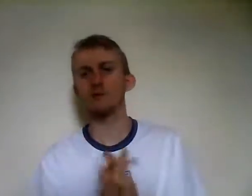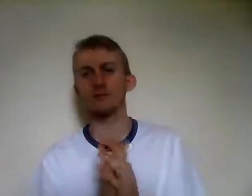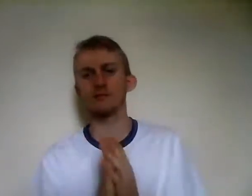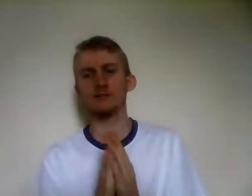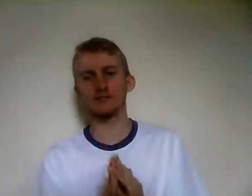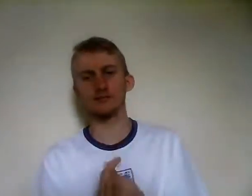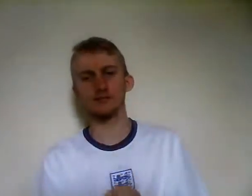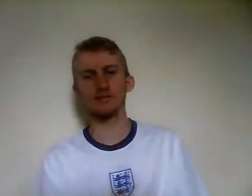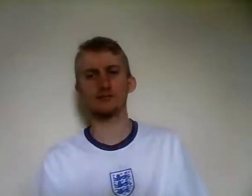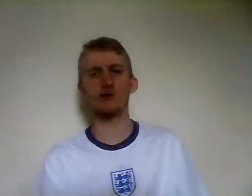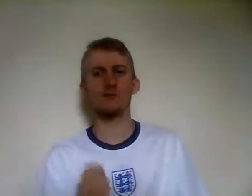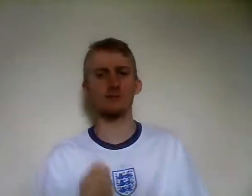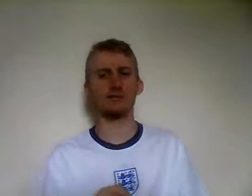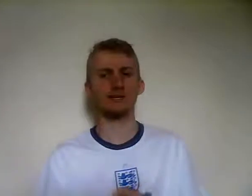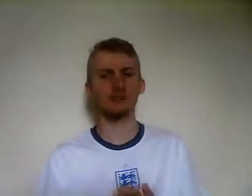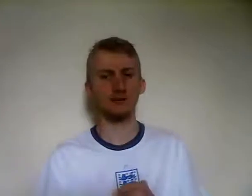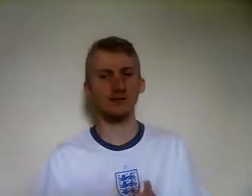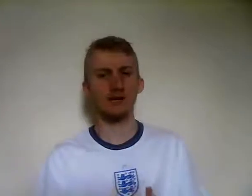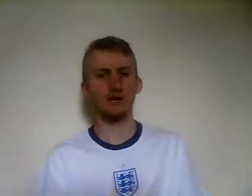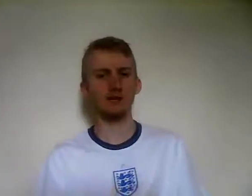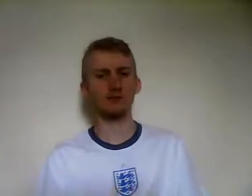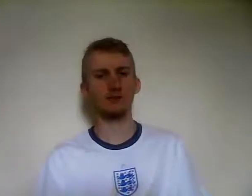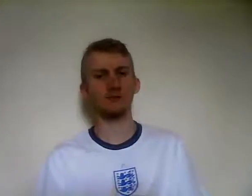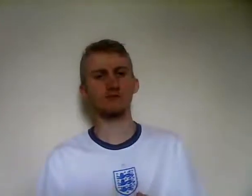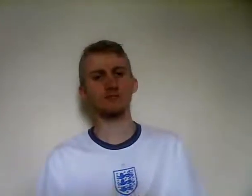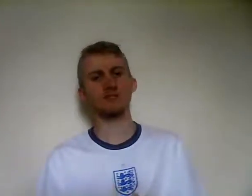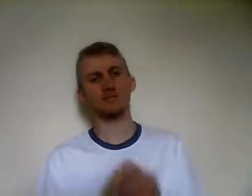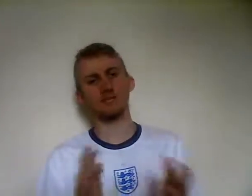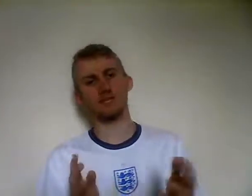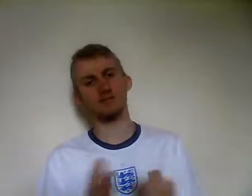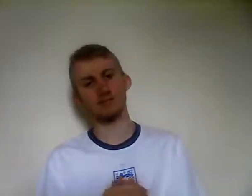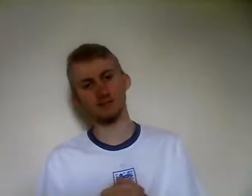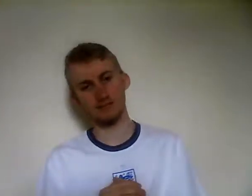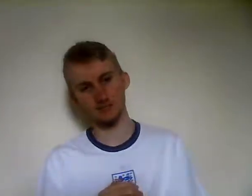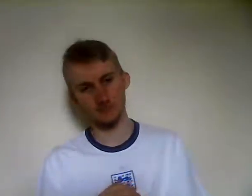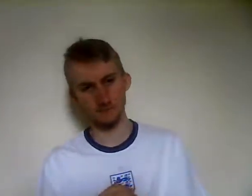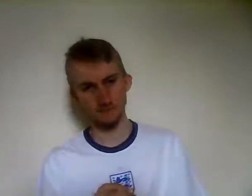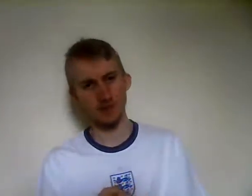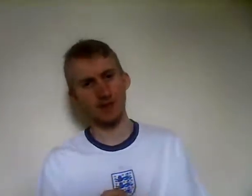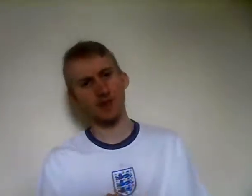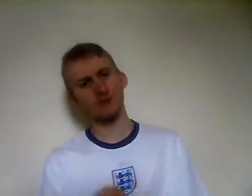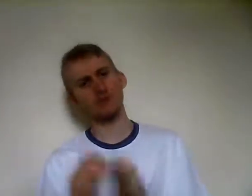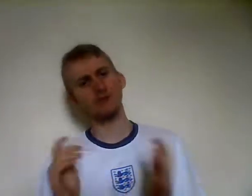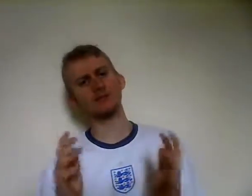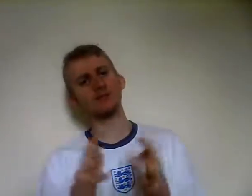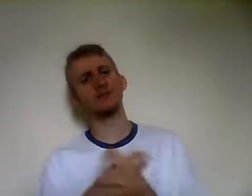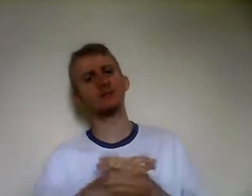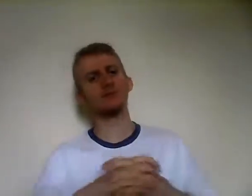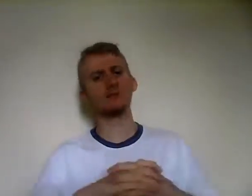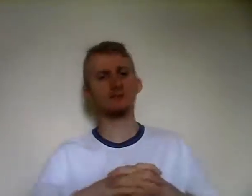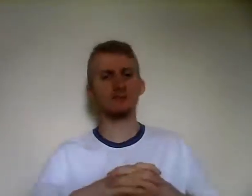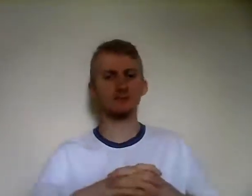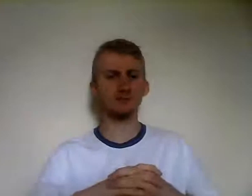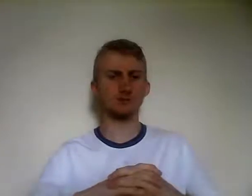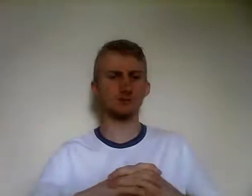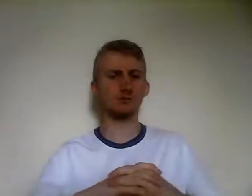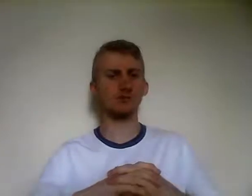appointed as successor a week later and led the club to finish 19th that season. The 2019-20 season saw Crawley